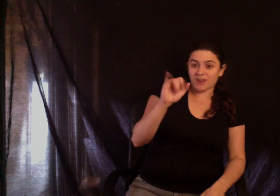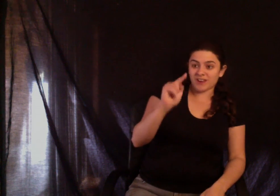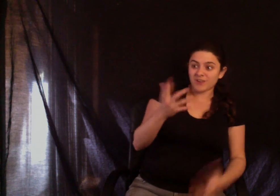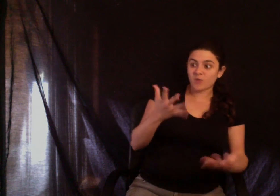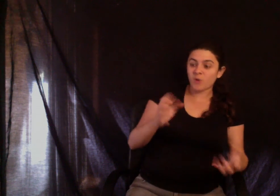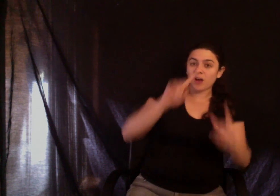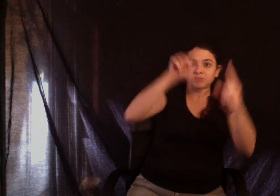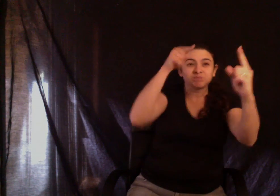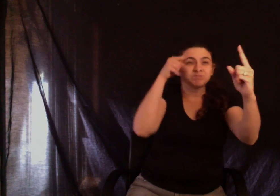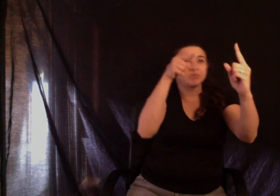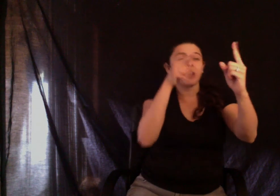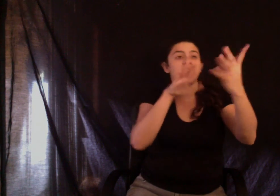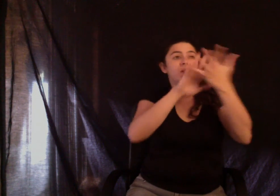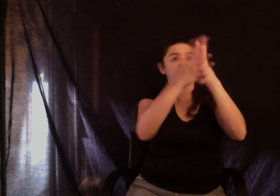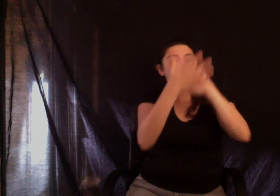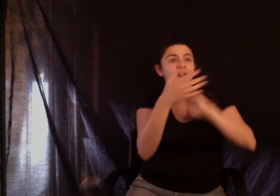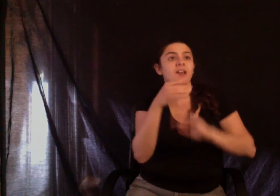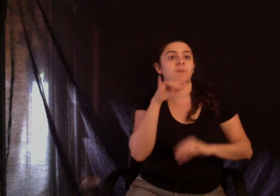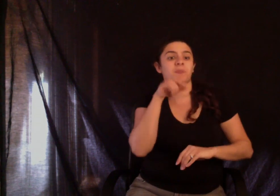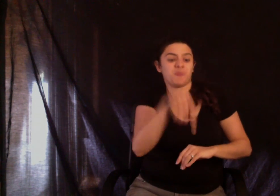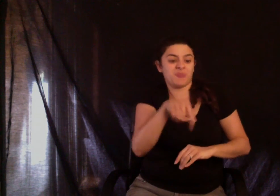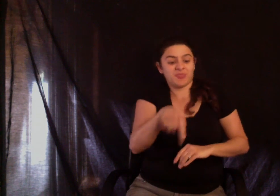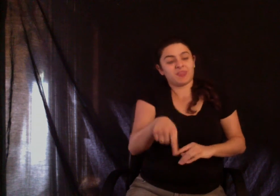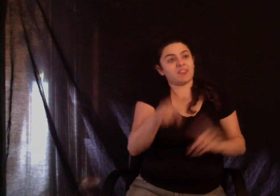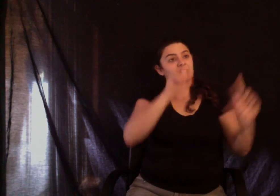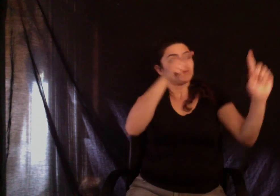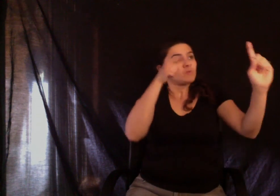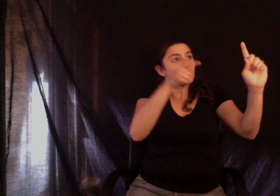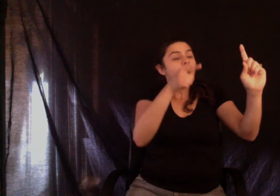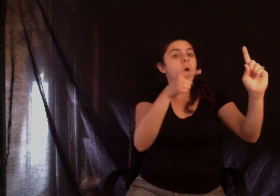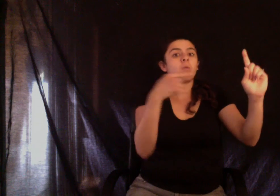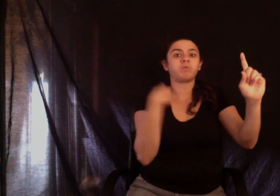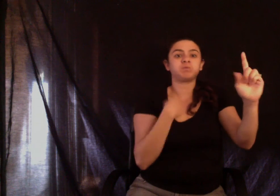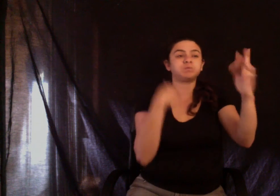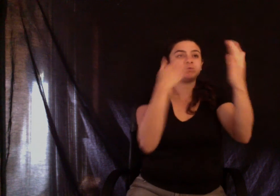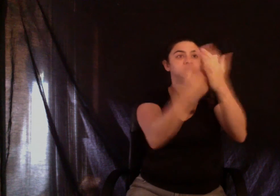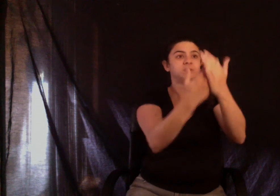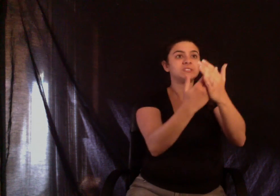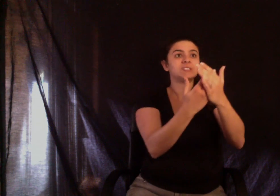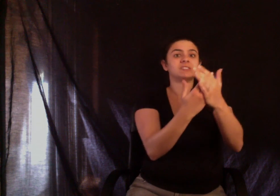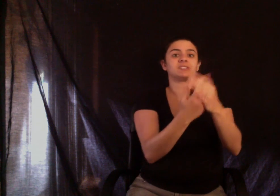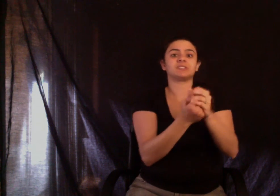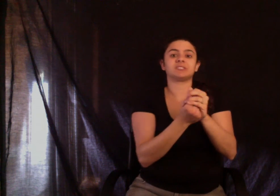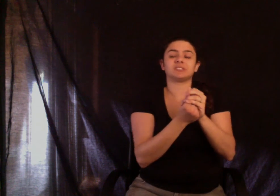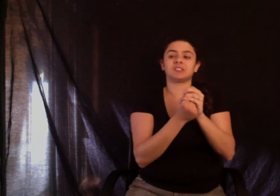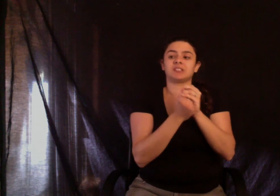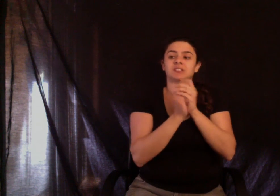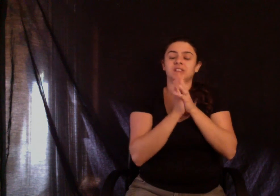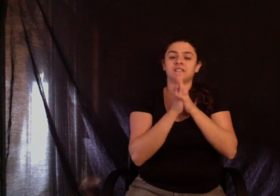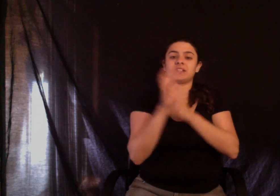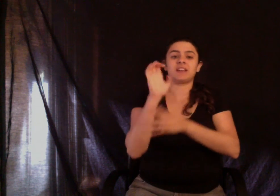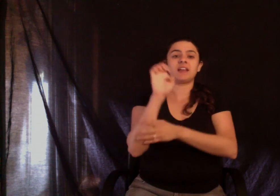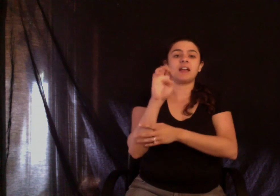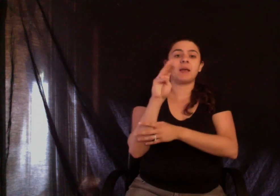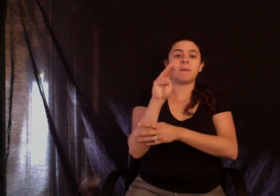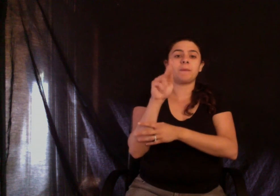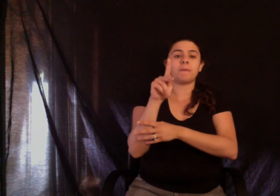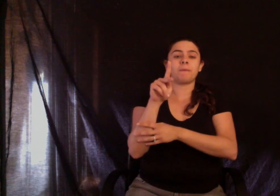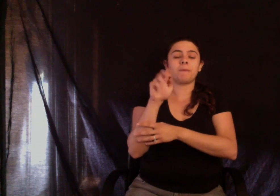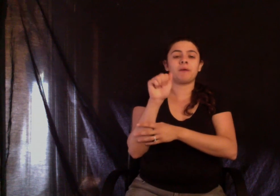to really actually spread empathy. And it's not because of us, we keep the lights on, it's because of users like